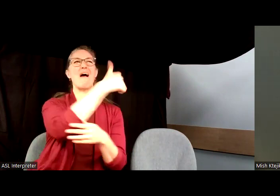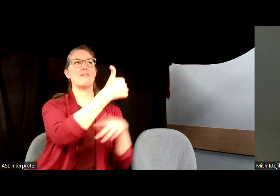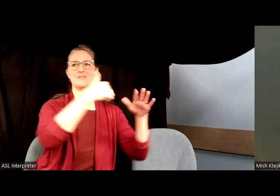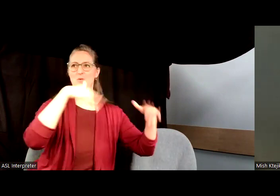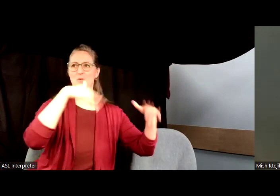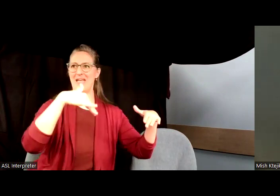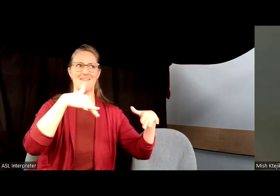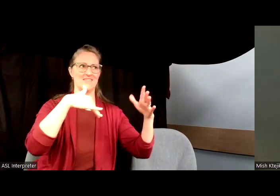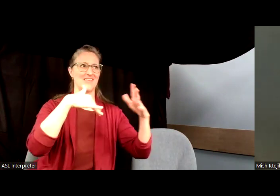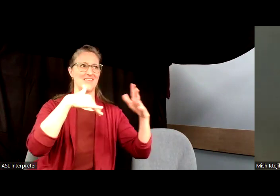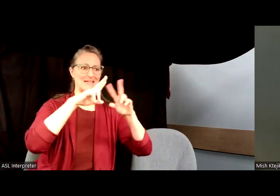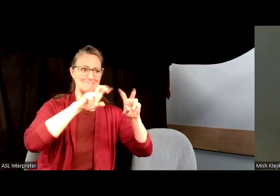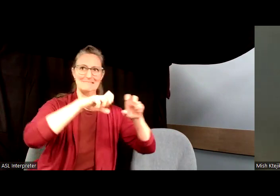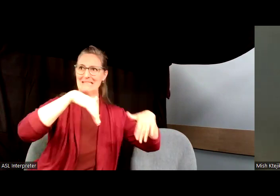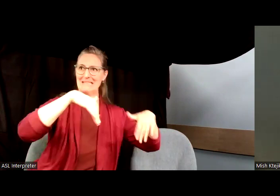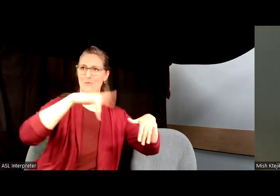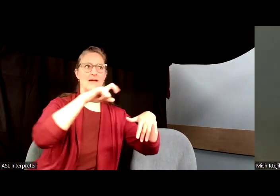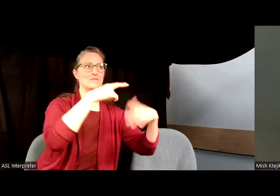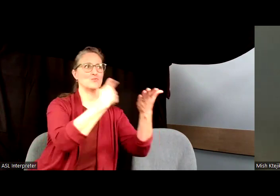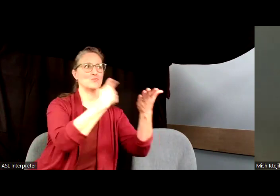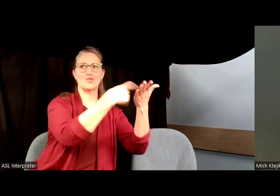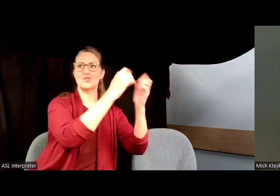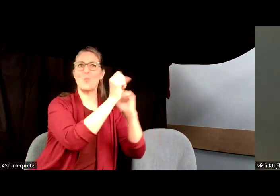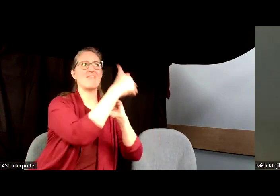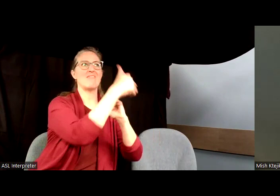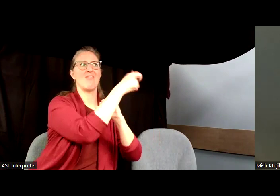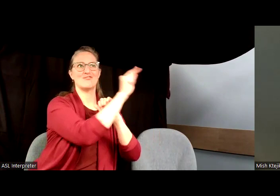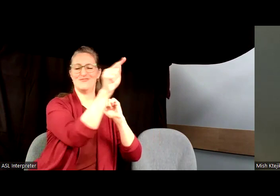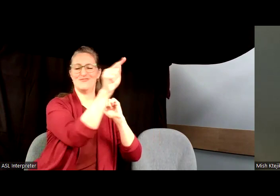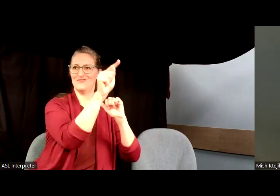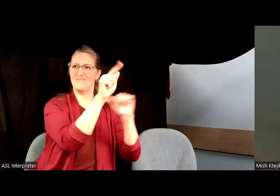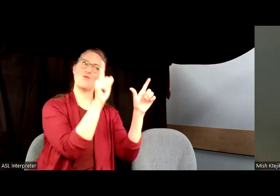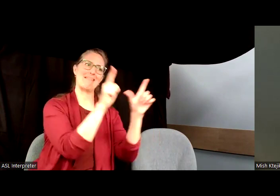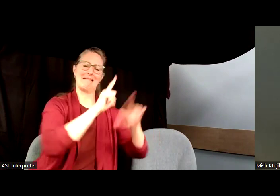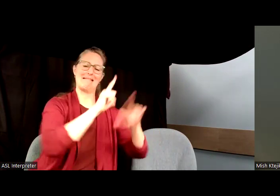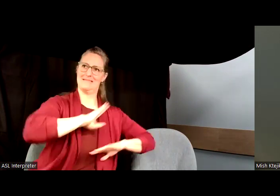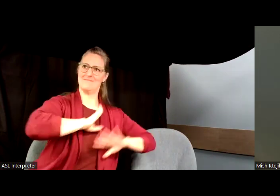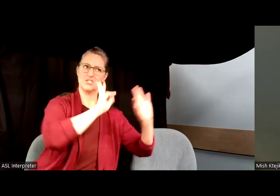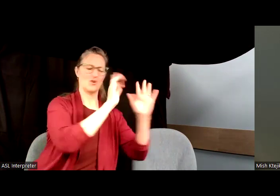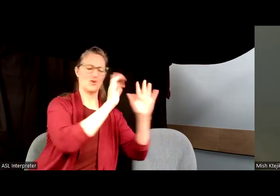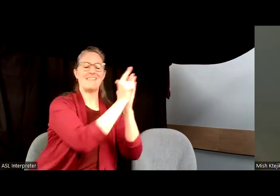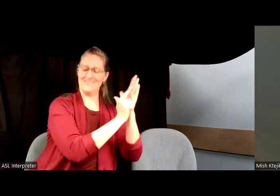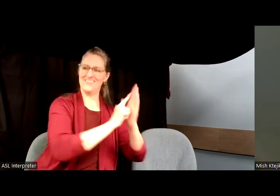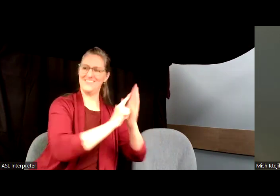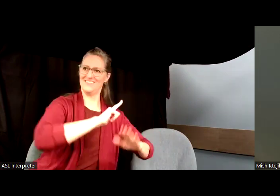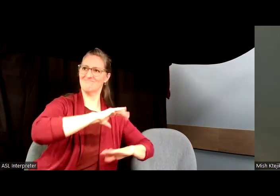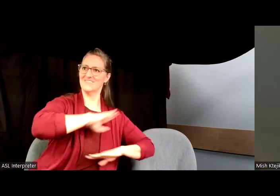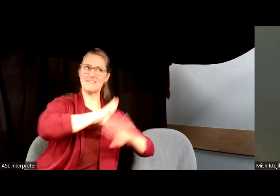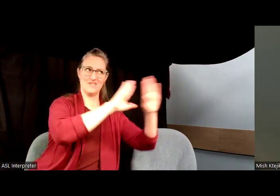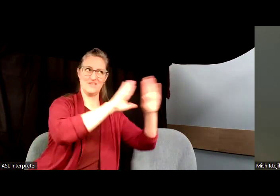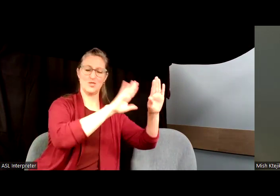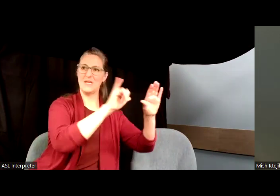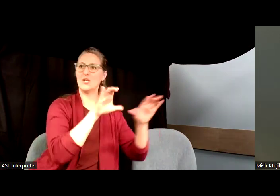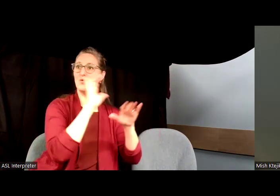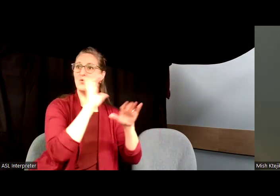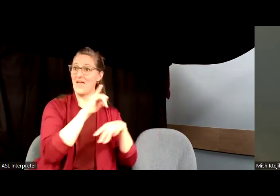consult, if it's legally sufficient. But we would do that before we file on April 1st.